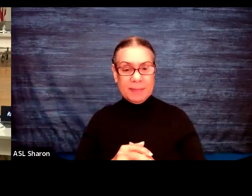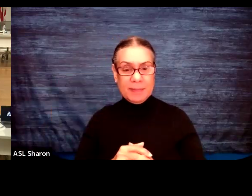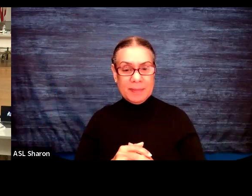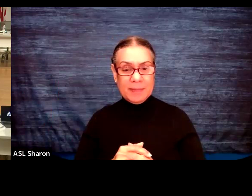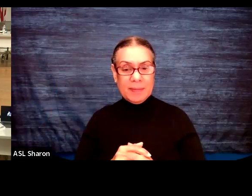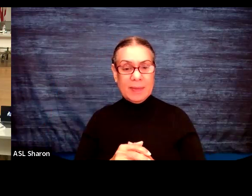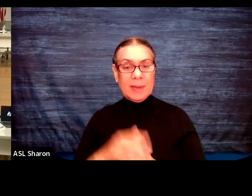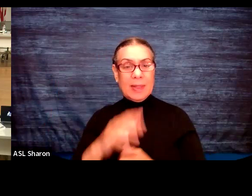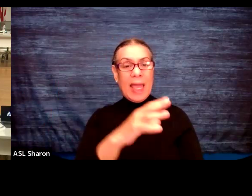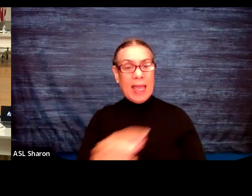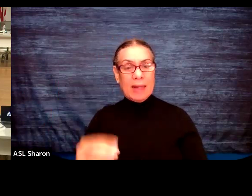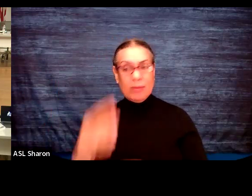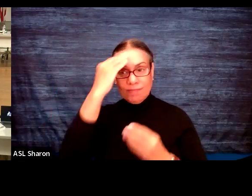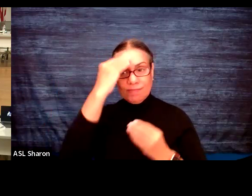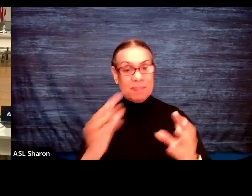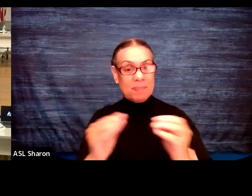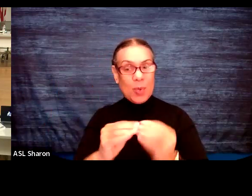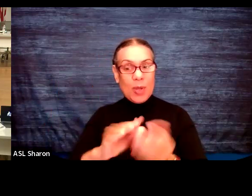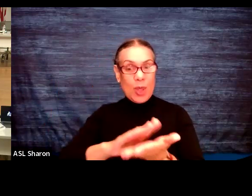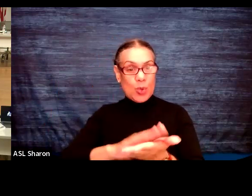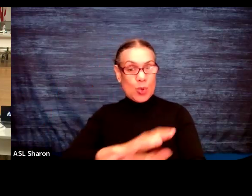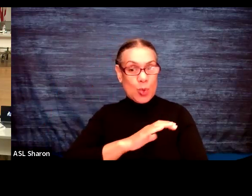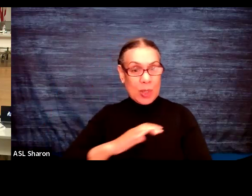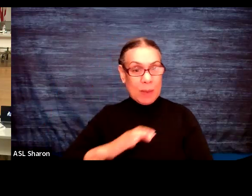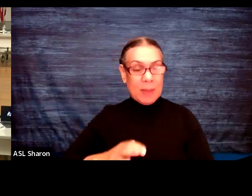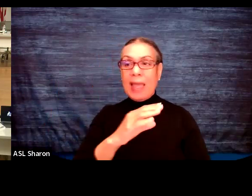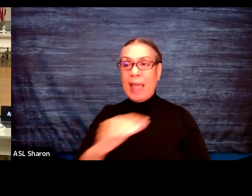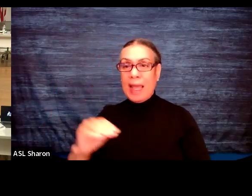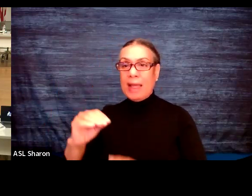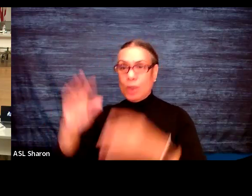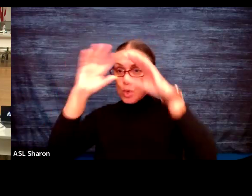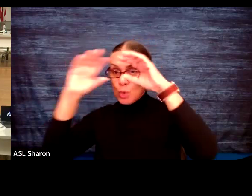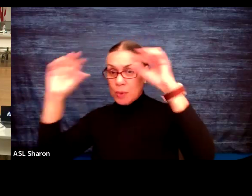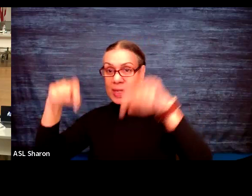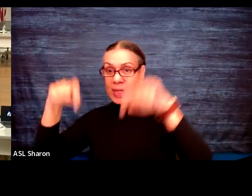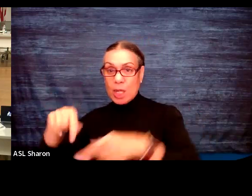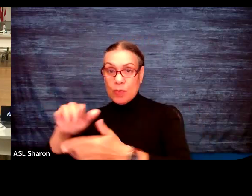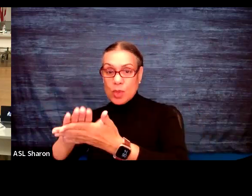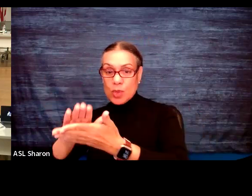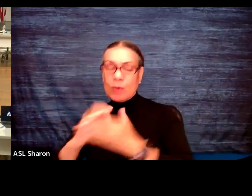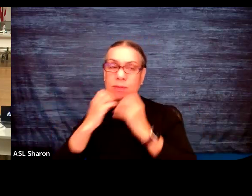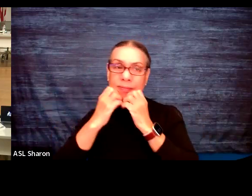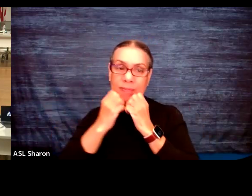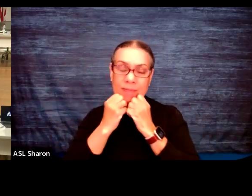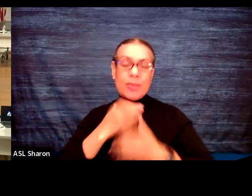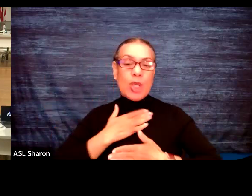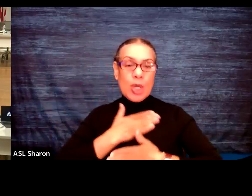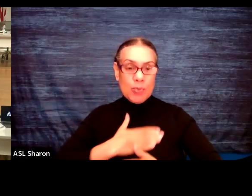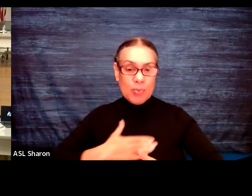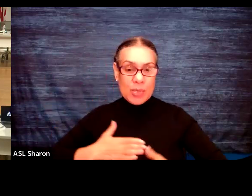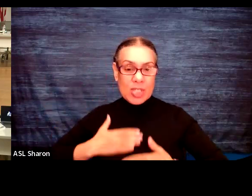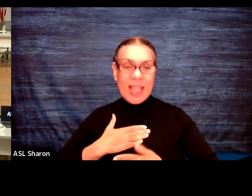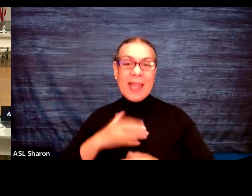Be it further known that the school committee and superintendent of schools extend their deepest appreciation to